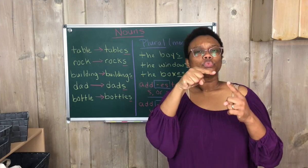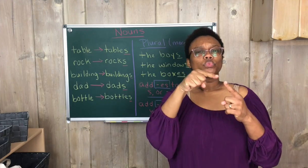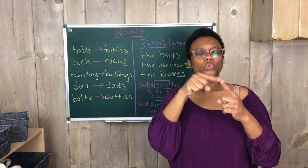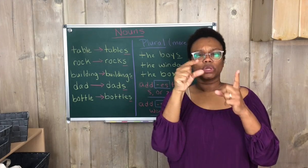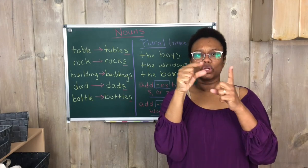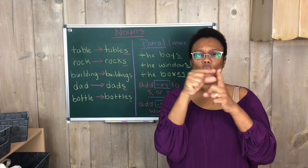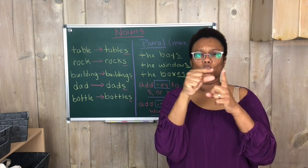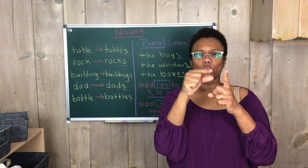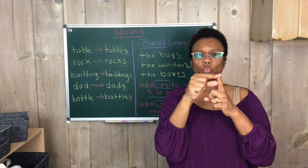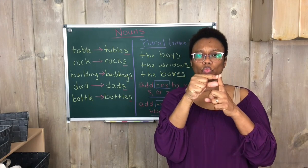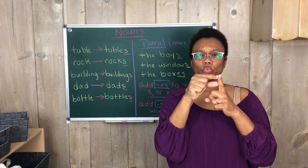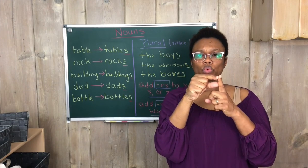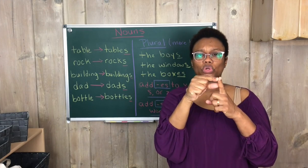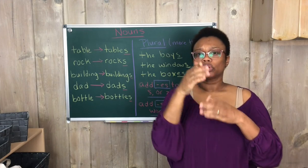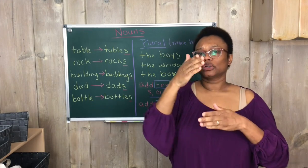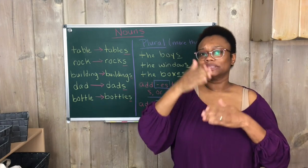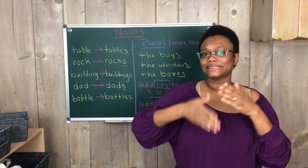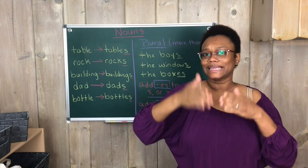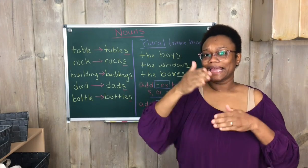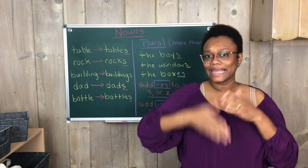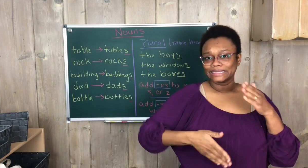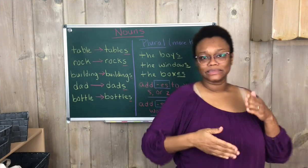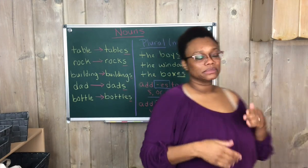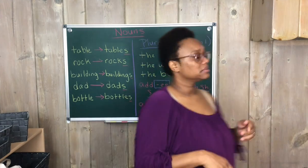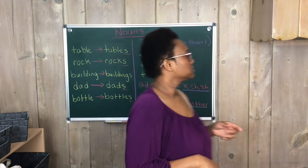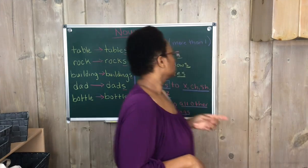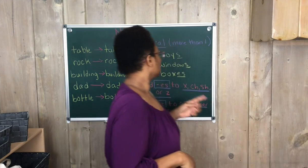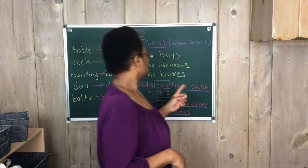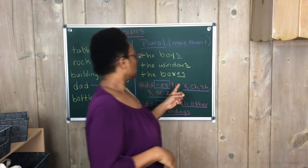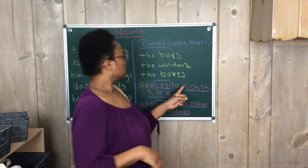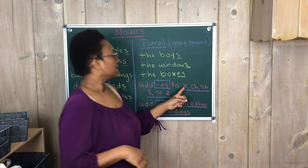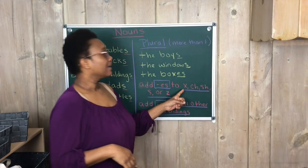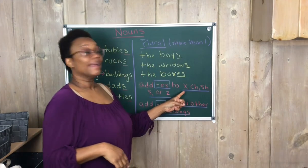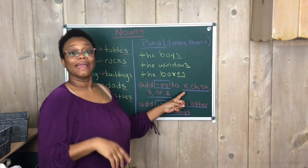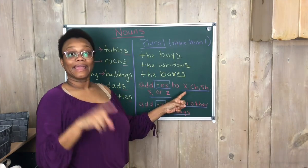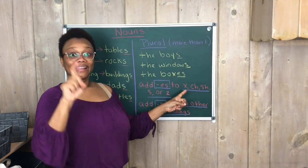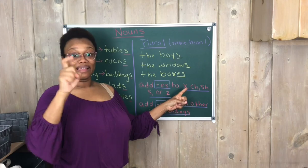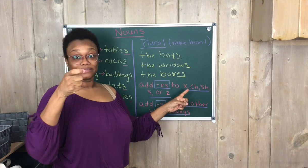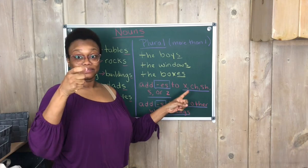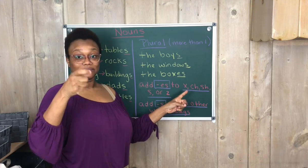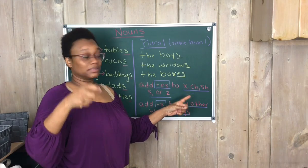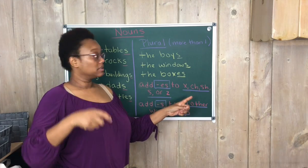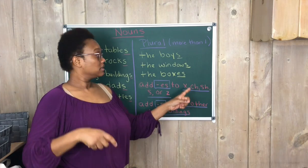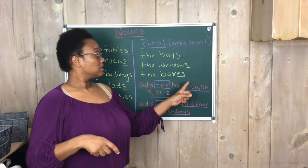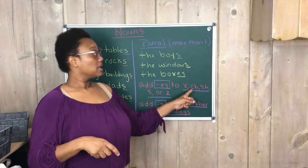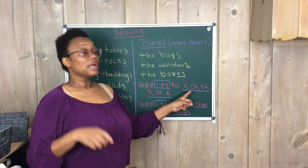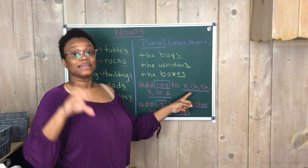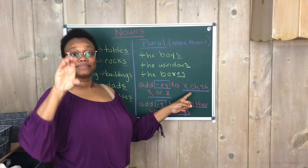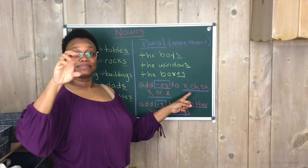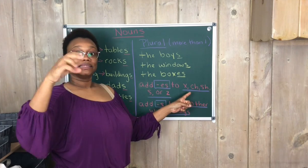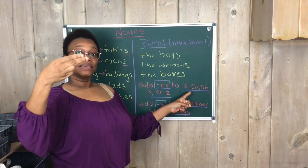Now, we add an ES when a word ends in an X,